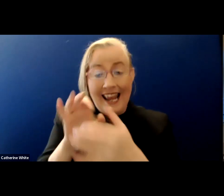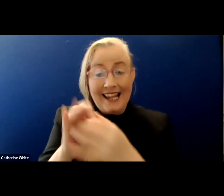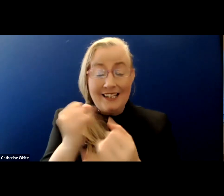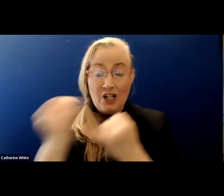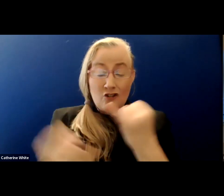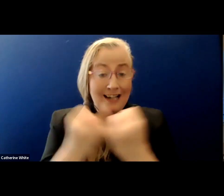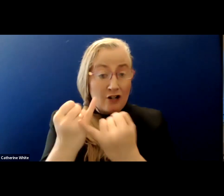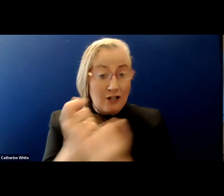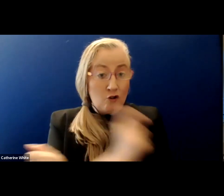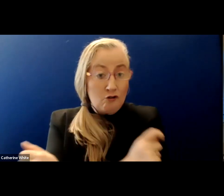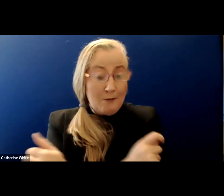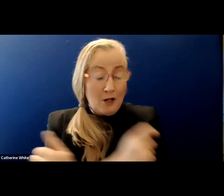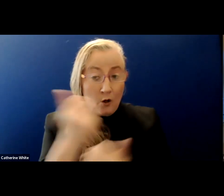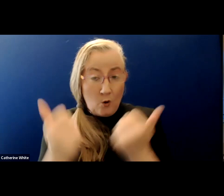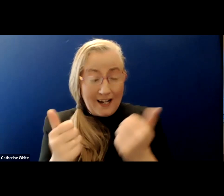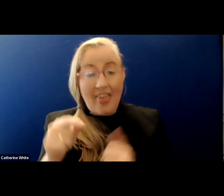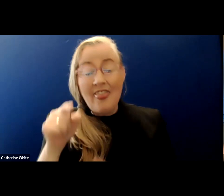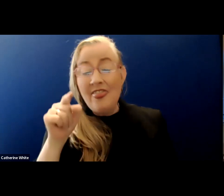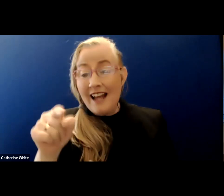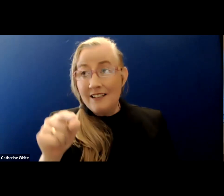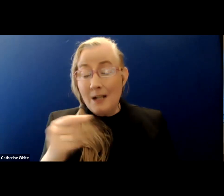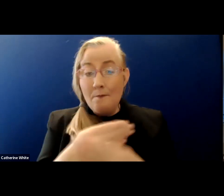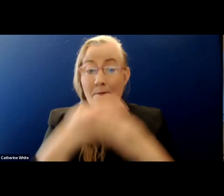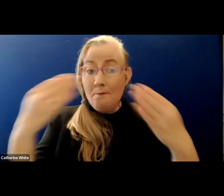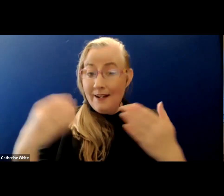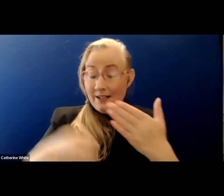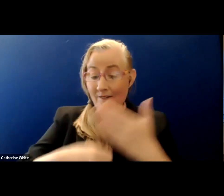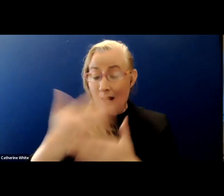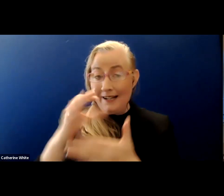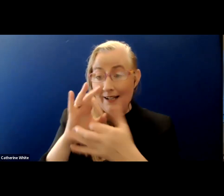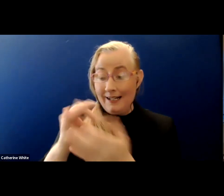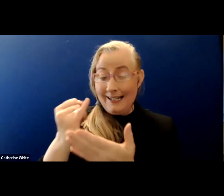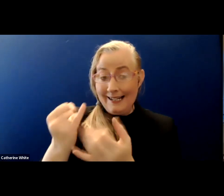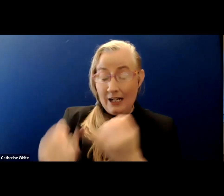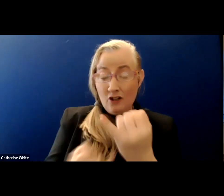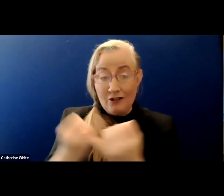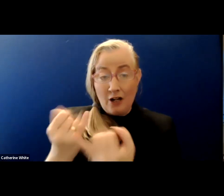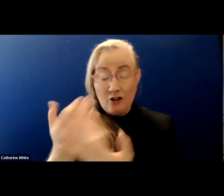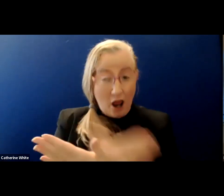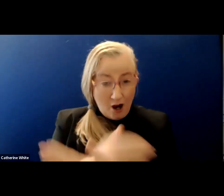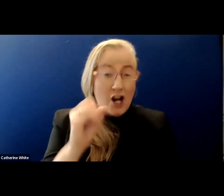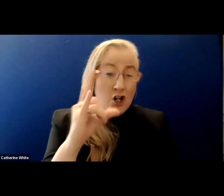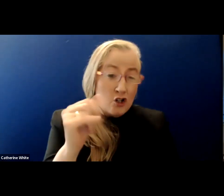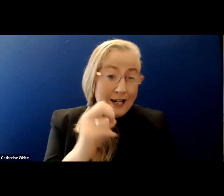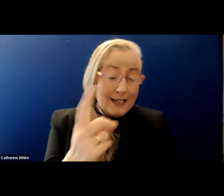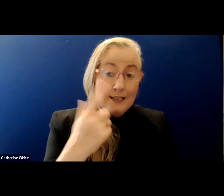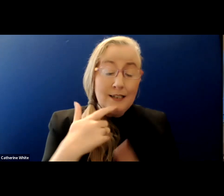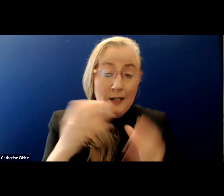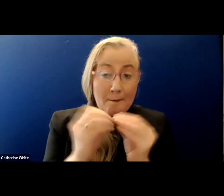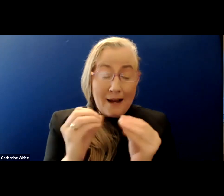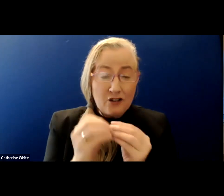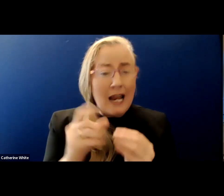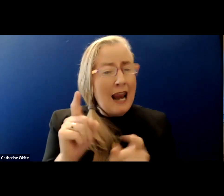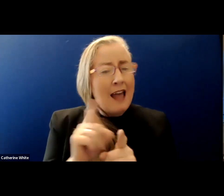Court. And this is a very significant development in international law. And as Shane mentioned, at the time, it seems to have